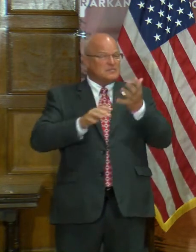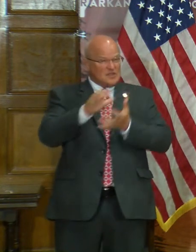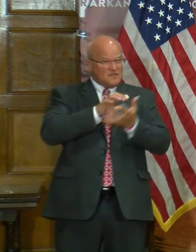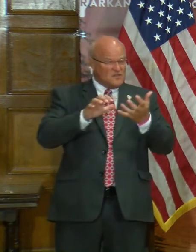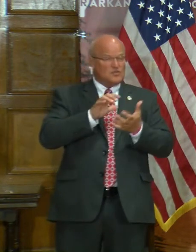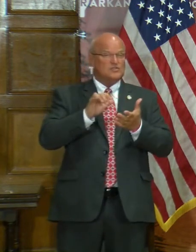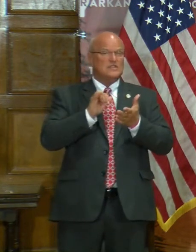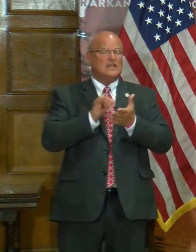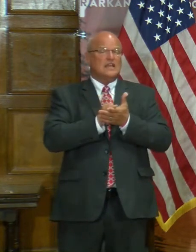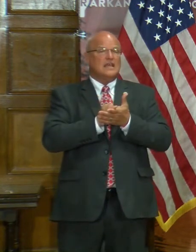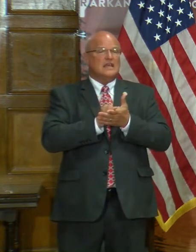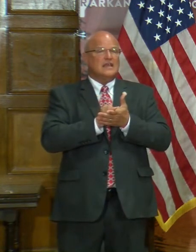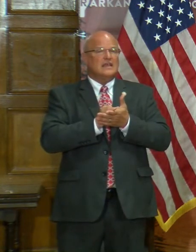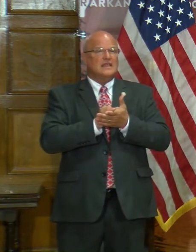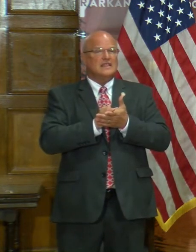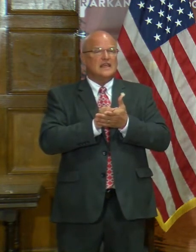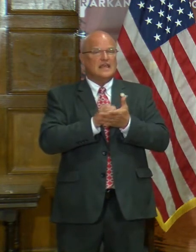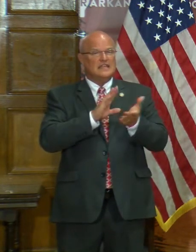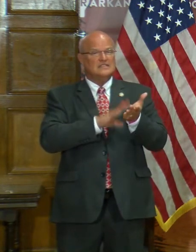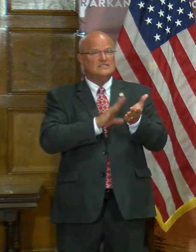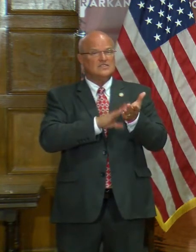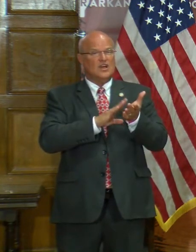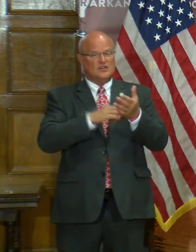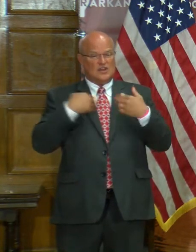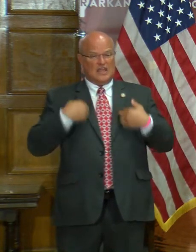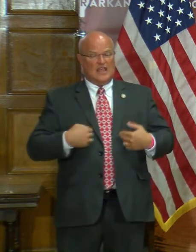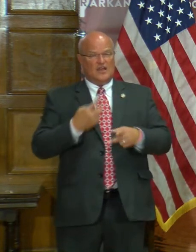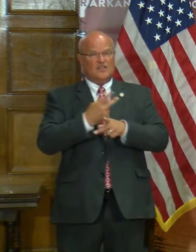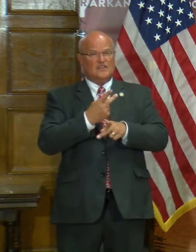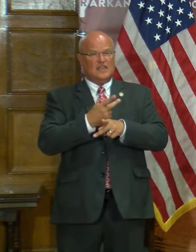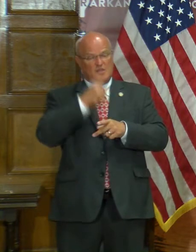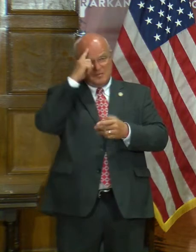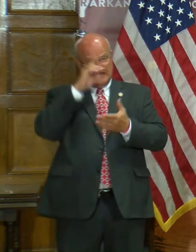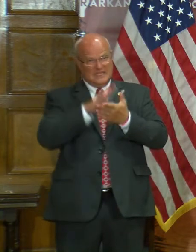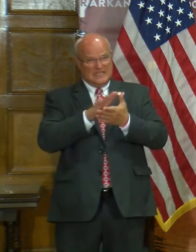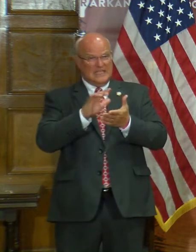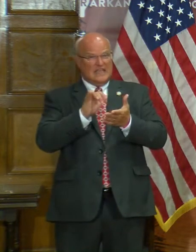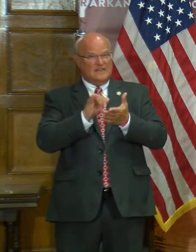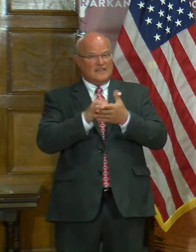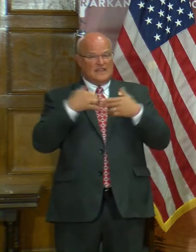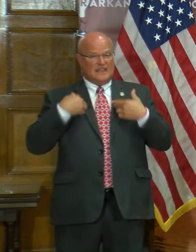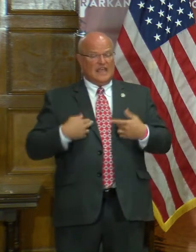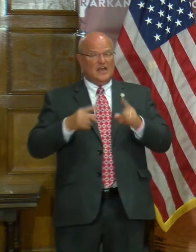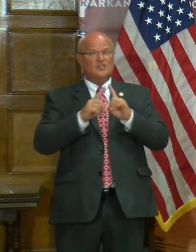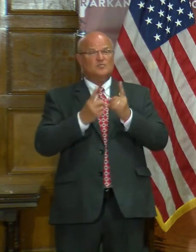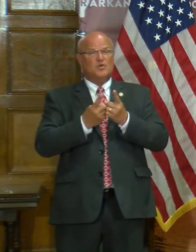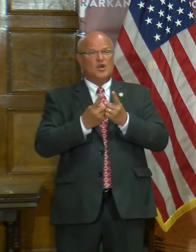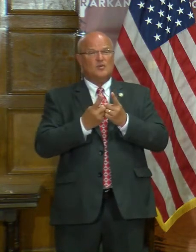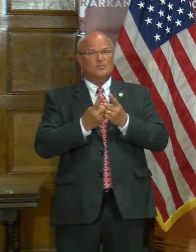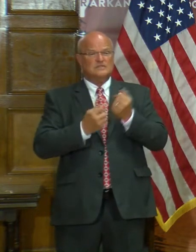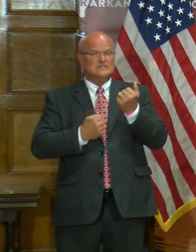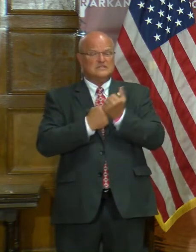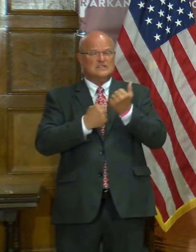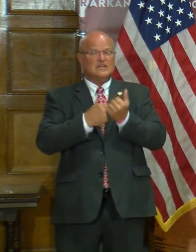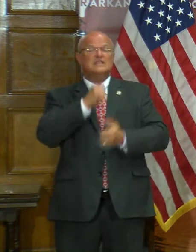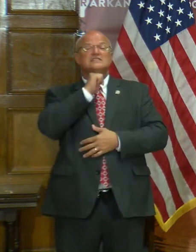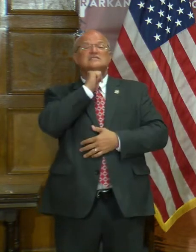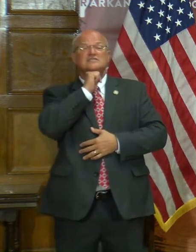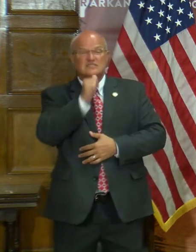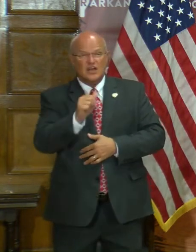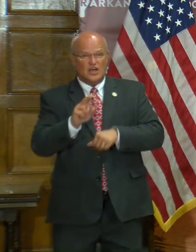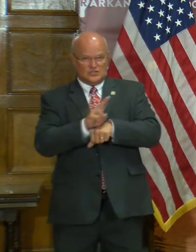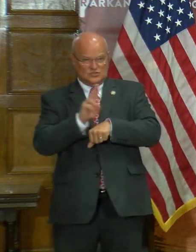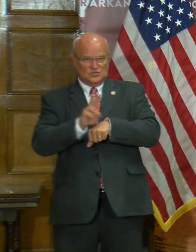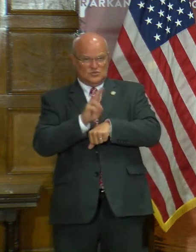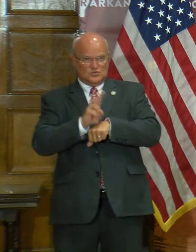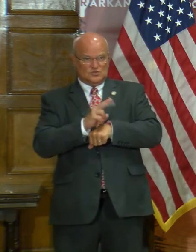confusion that physicians and healthcare providers believe that the health department was advocating for its not use, that is, that